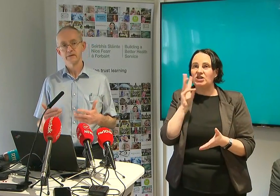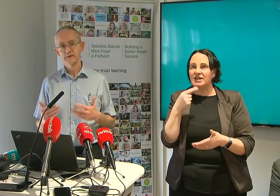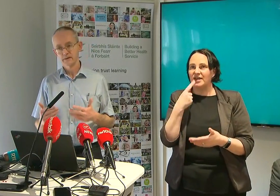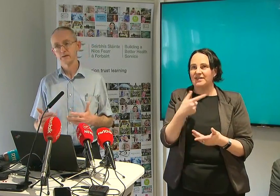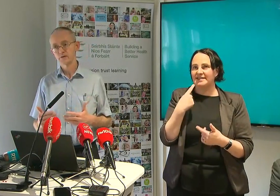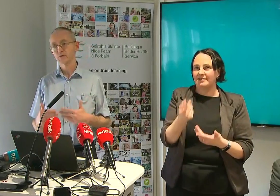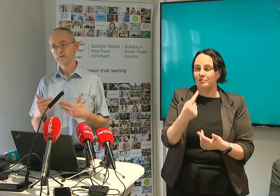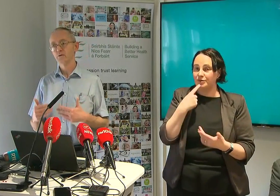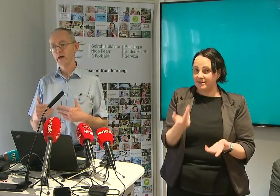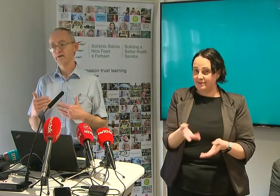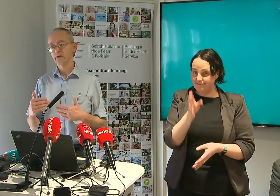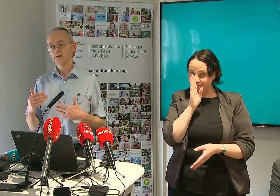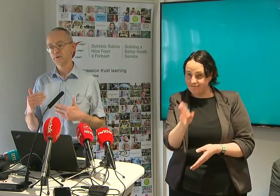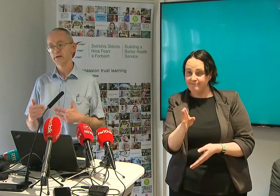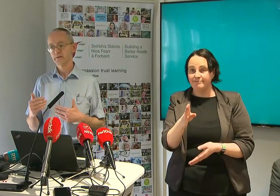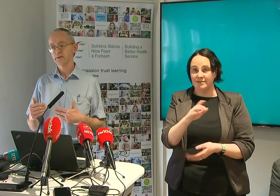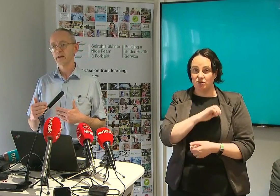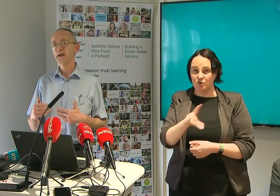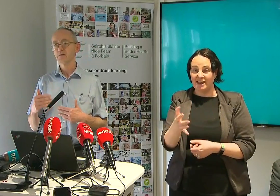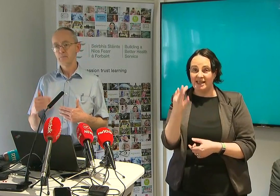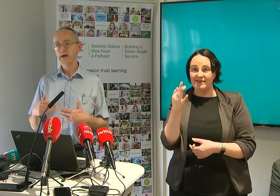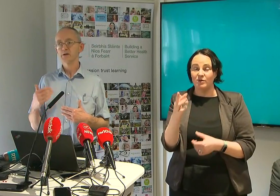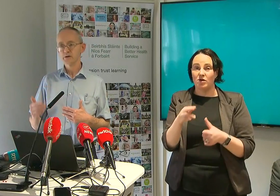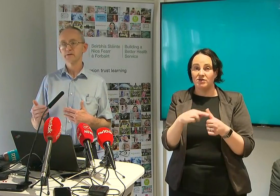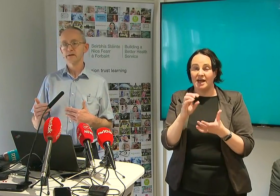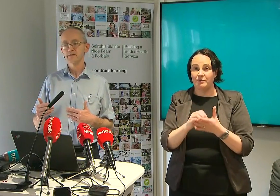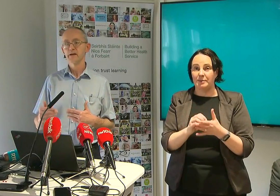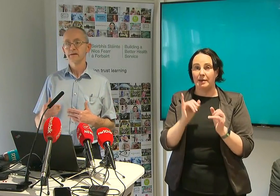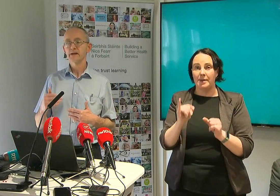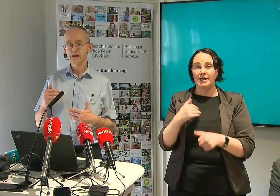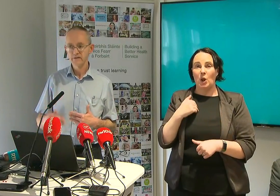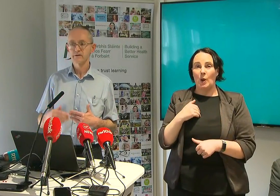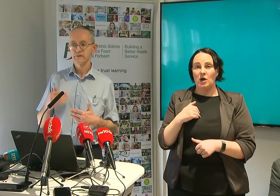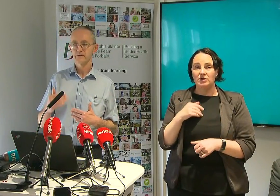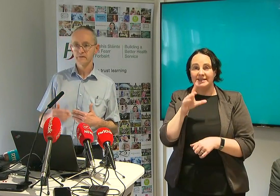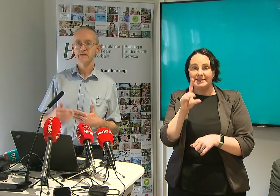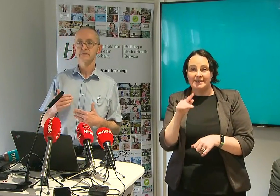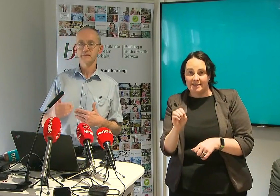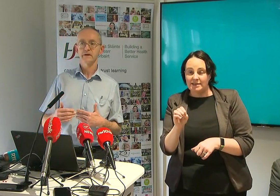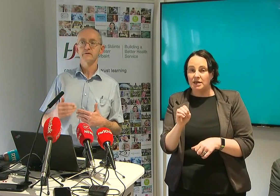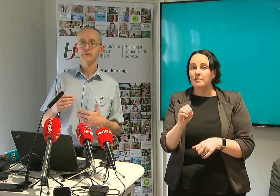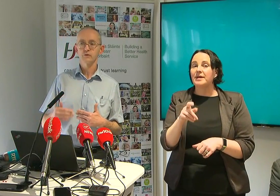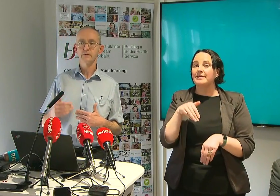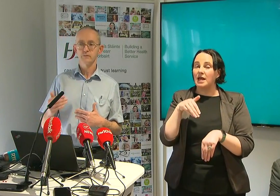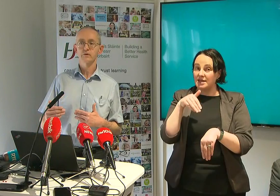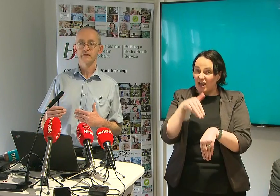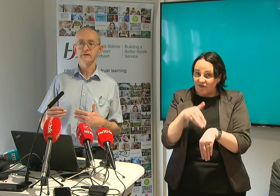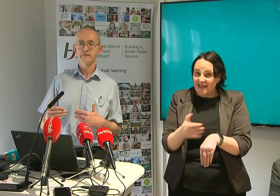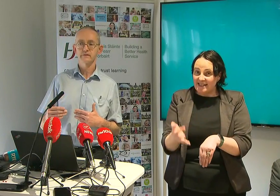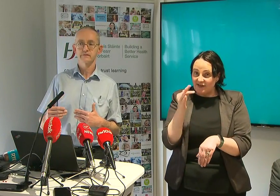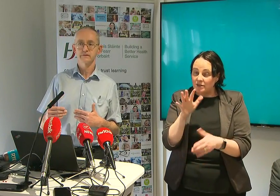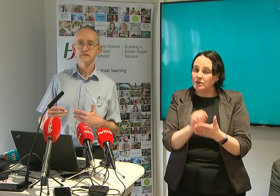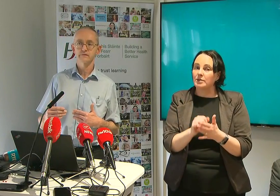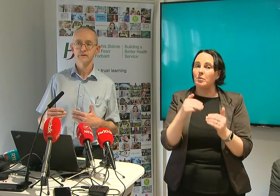is the truth. If you have a pre-existing bad lung disease, then the consequences of catching this virus could be more